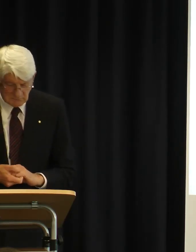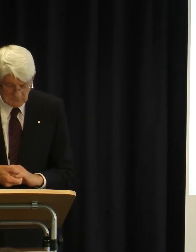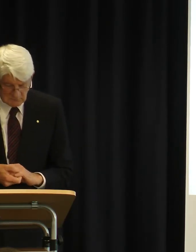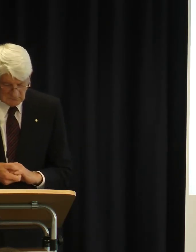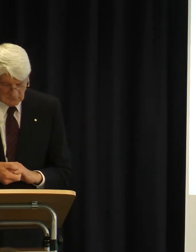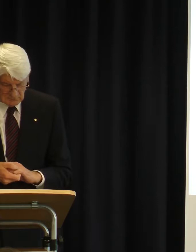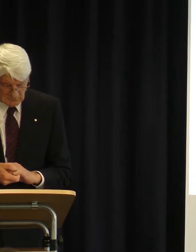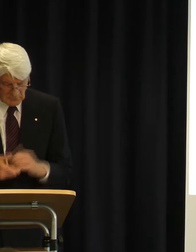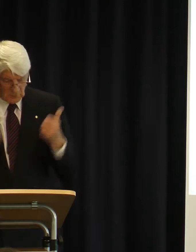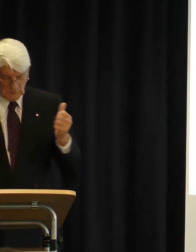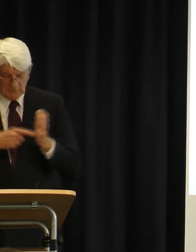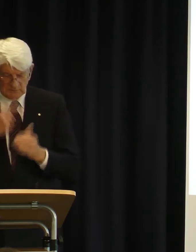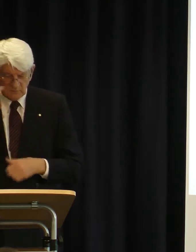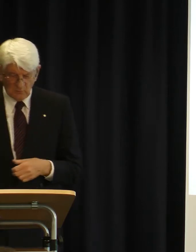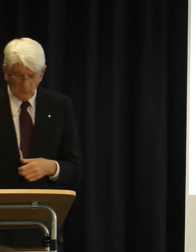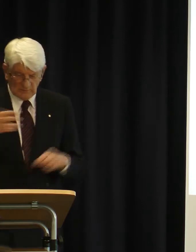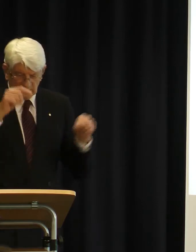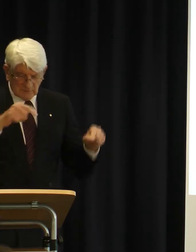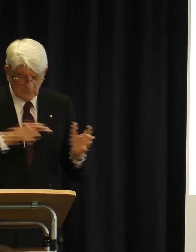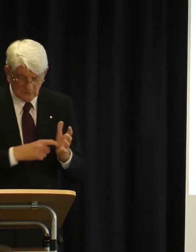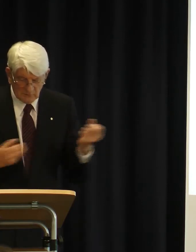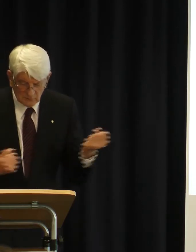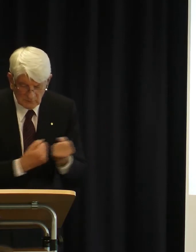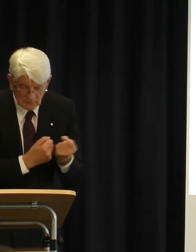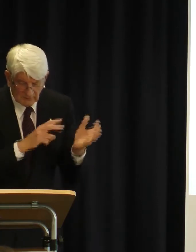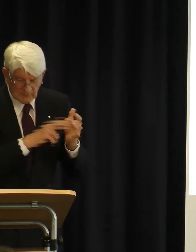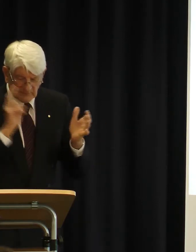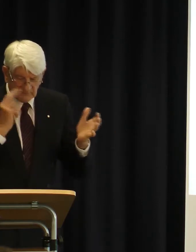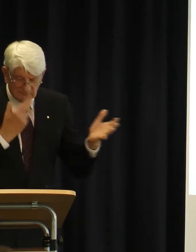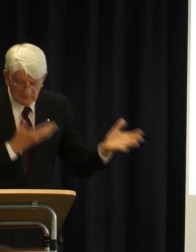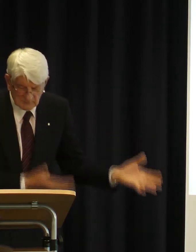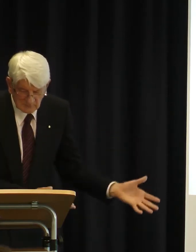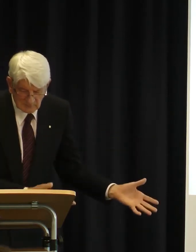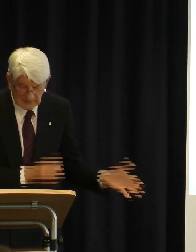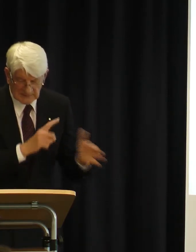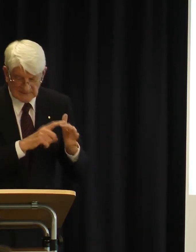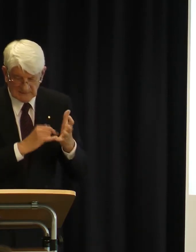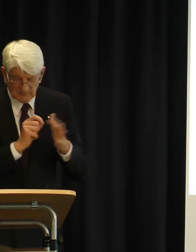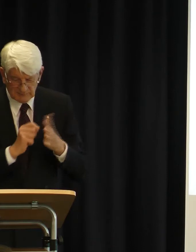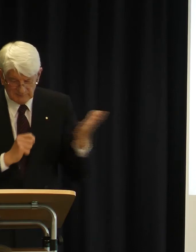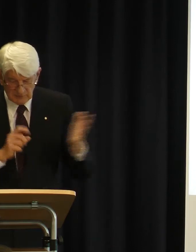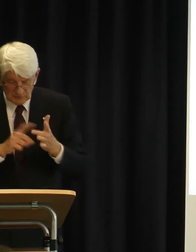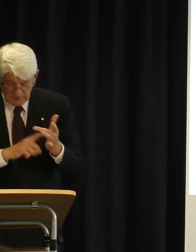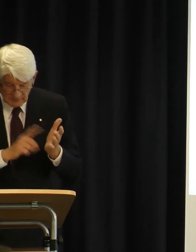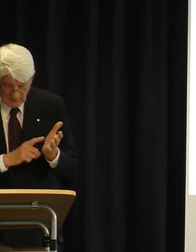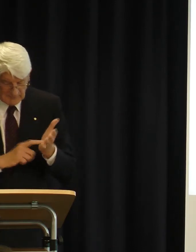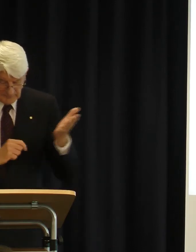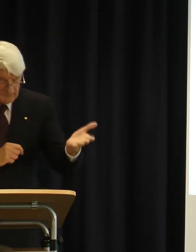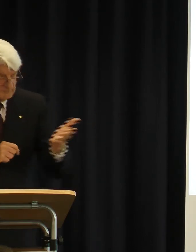the organisation when he was a board director and president. I'm very pleased to see all of you here to support VicDeaf, especially